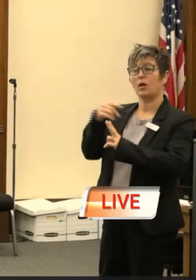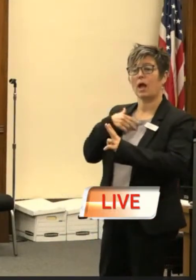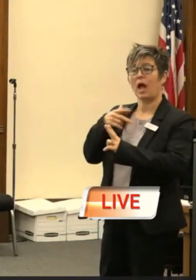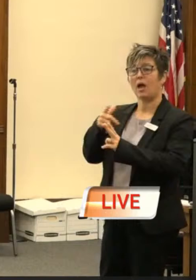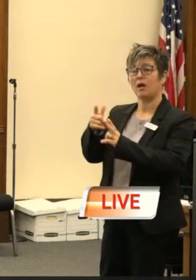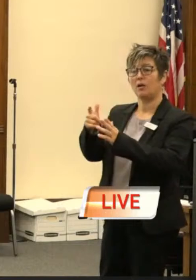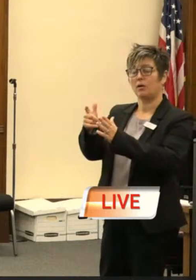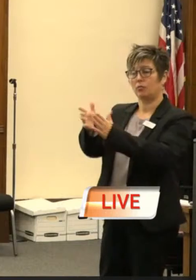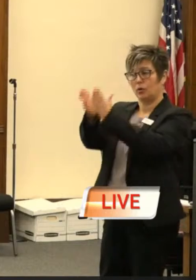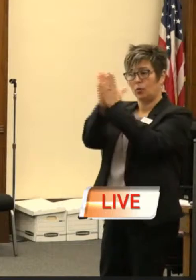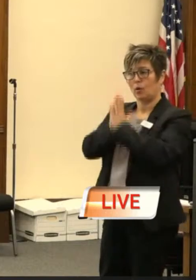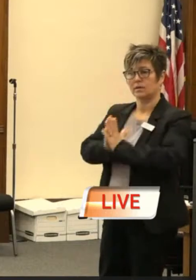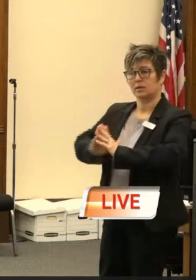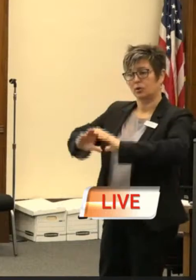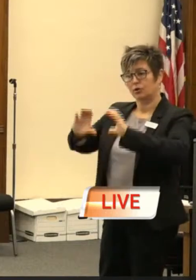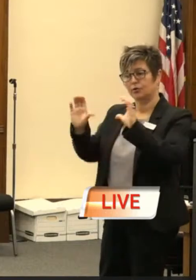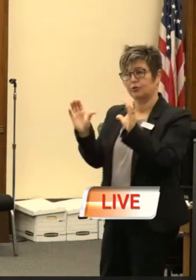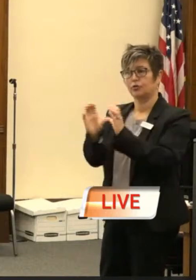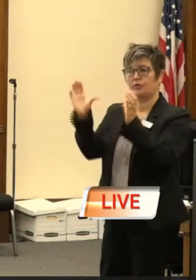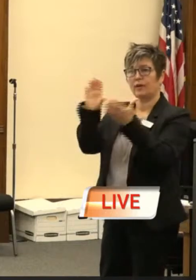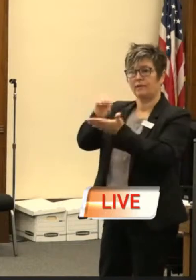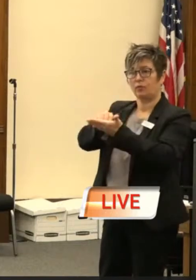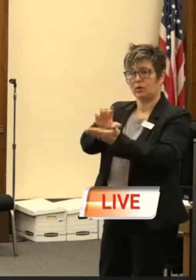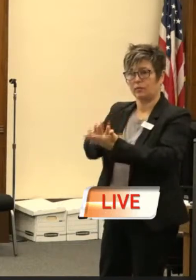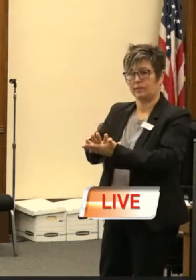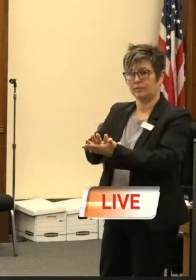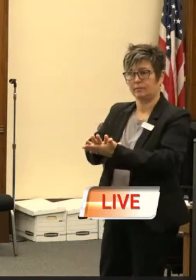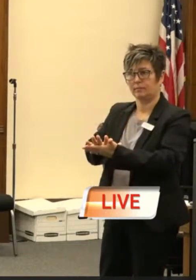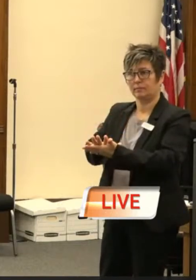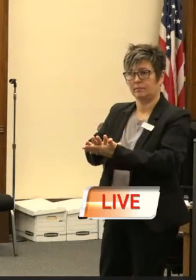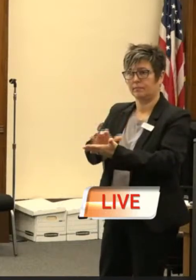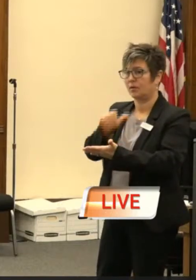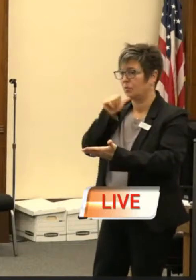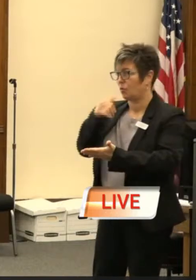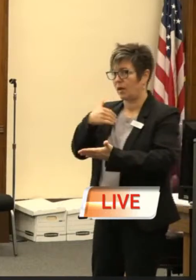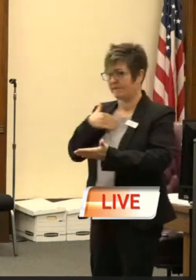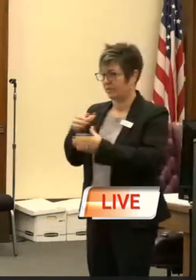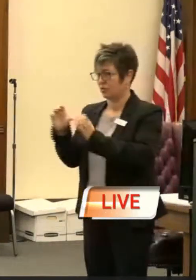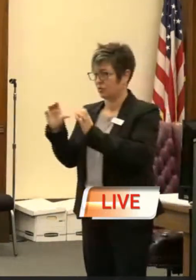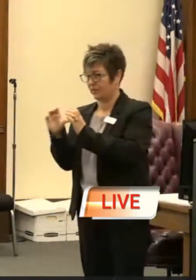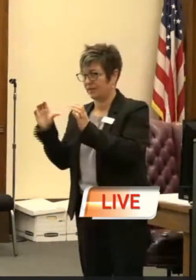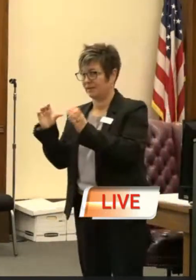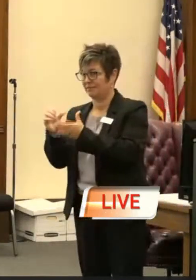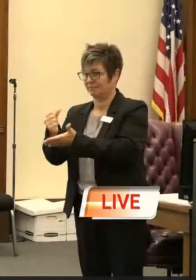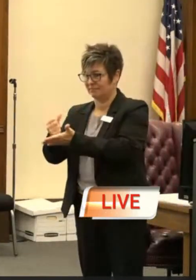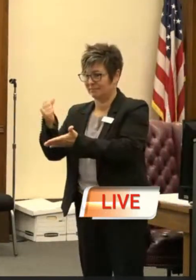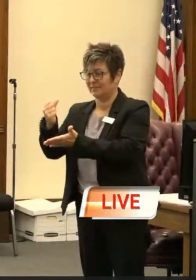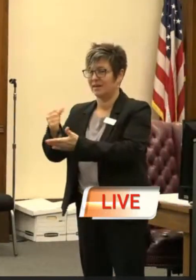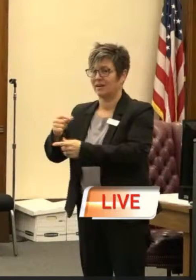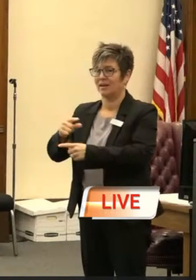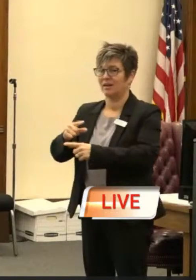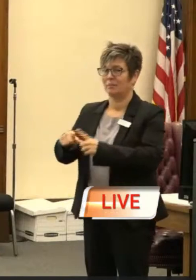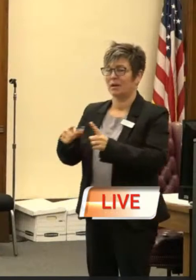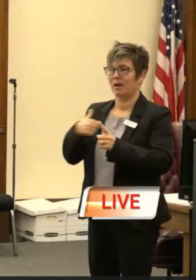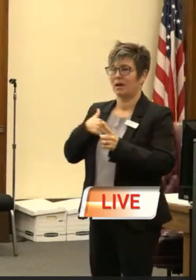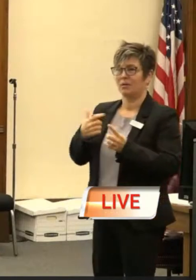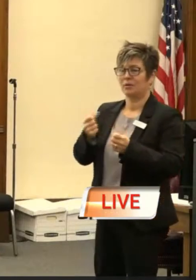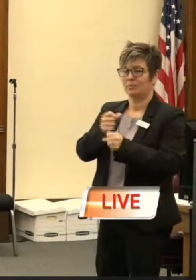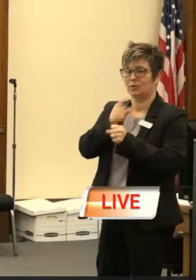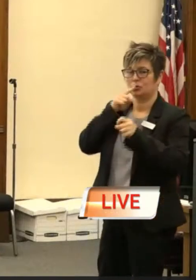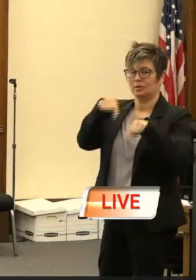I was not actually given the certificate, but I have requested multiple times that they be certified so this court would